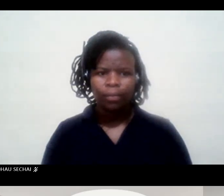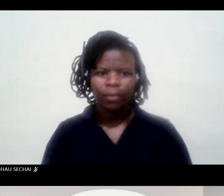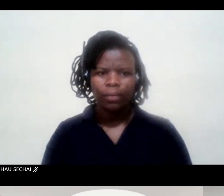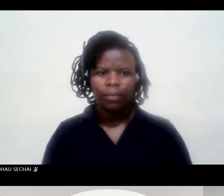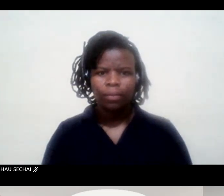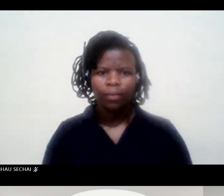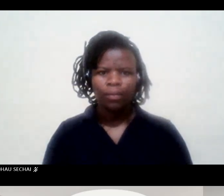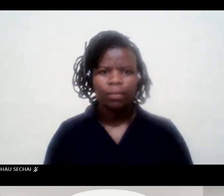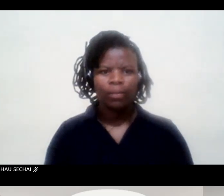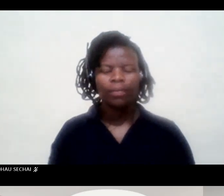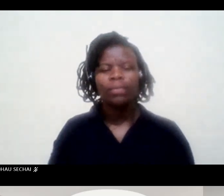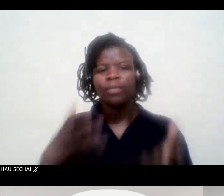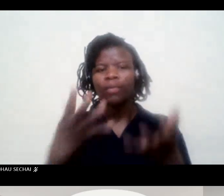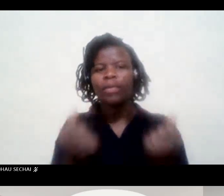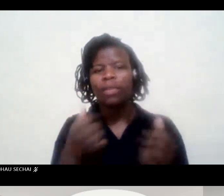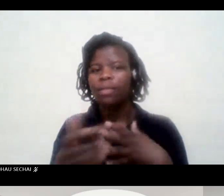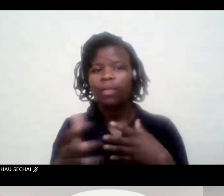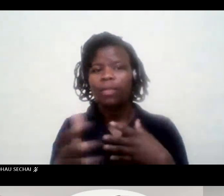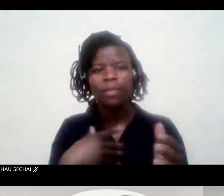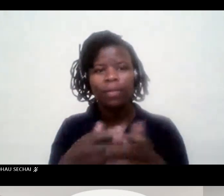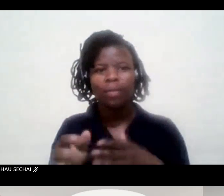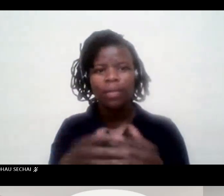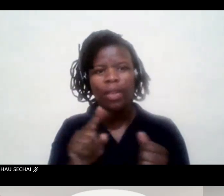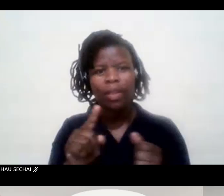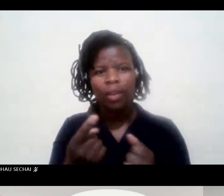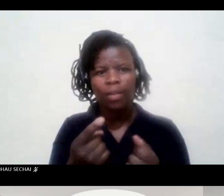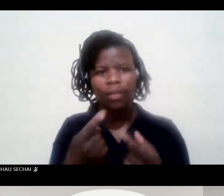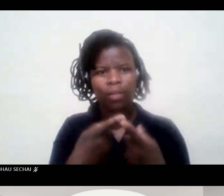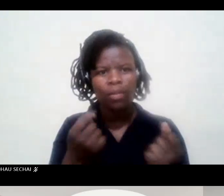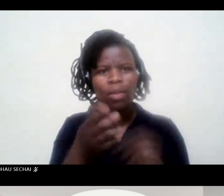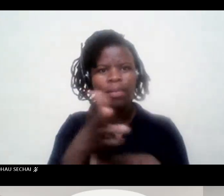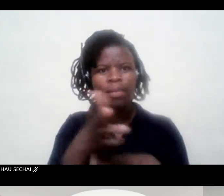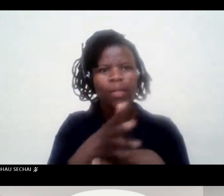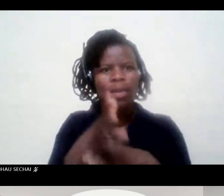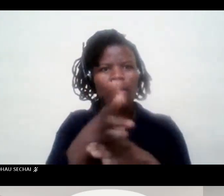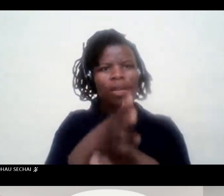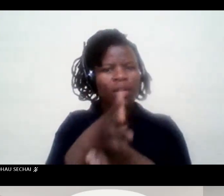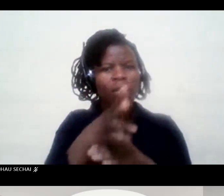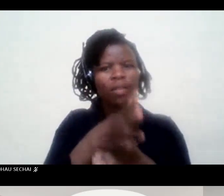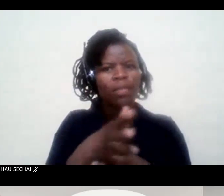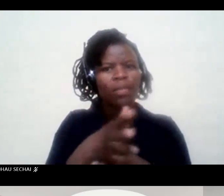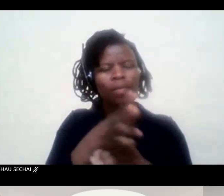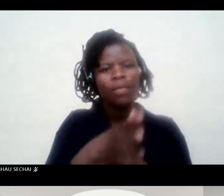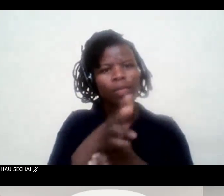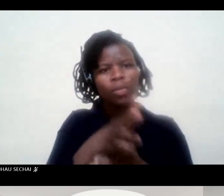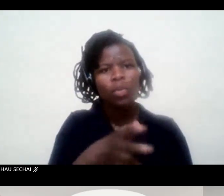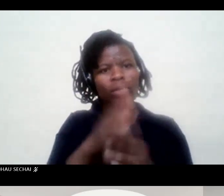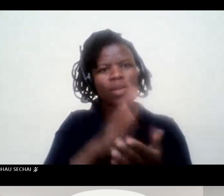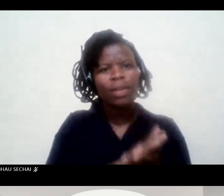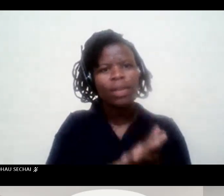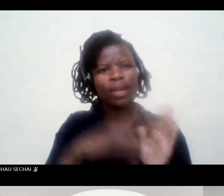from the video from Jabbar that you want us to, you have a question about?